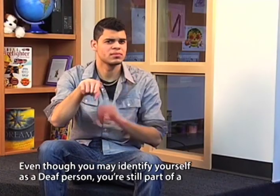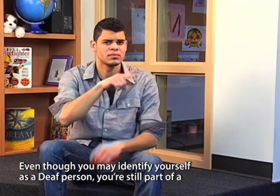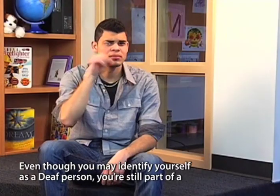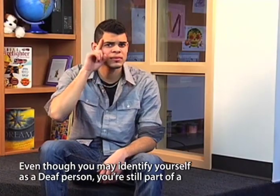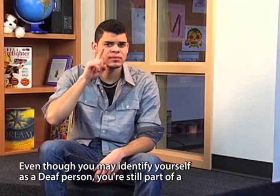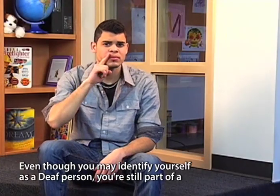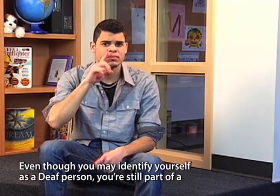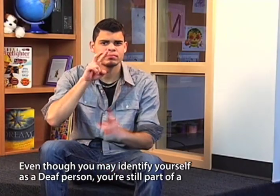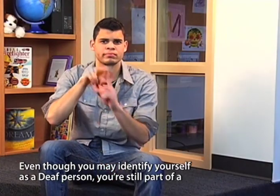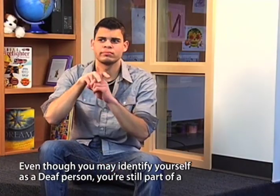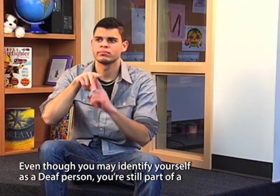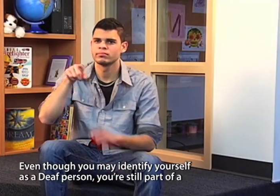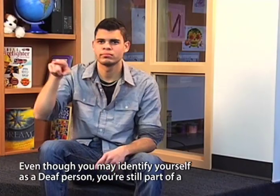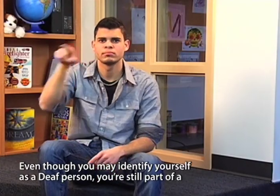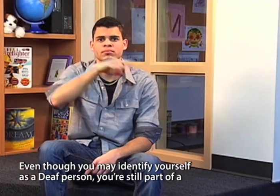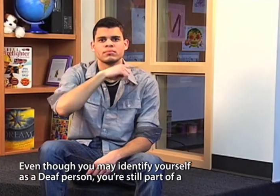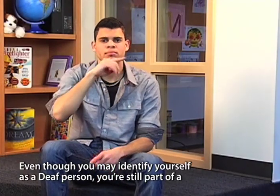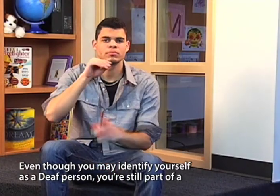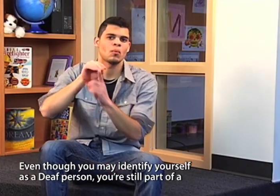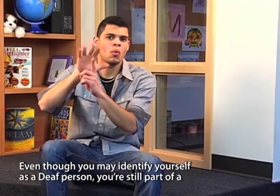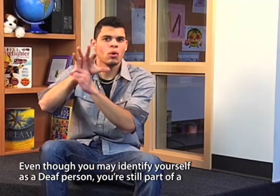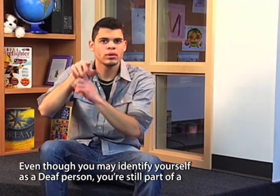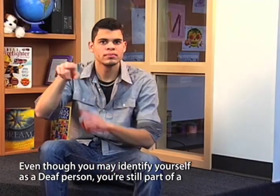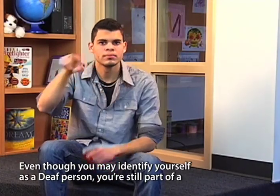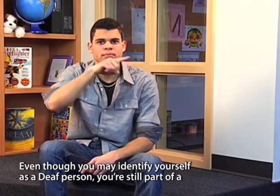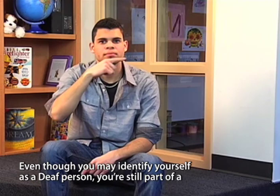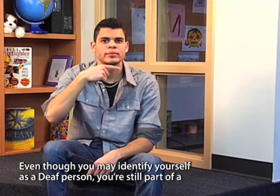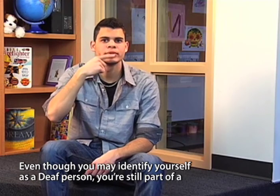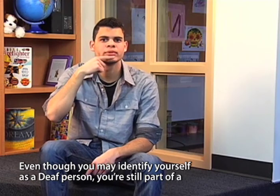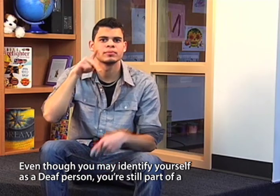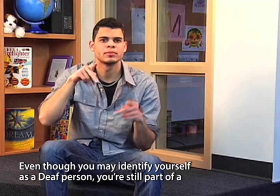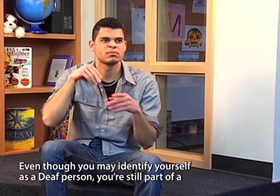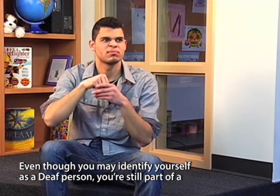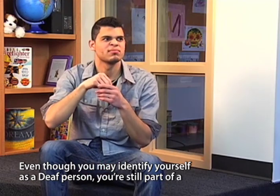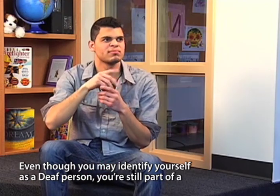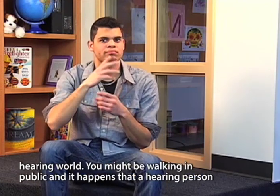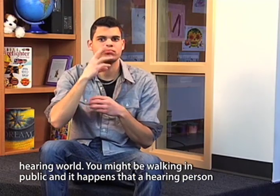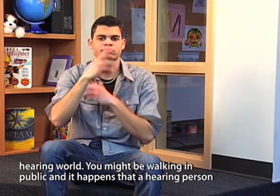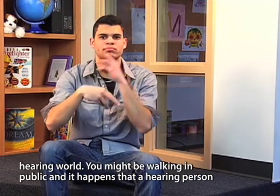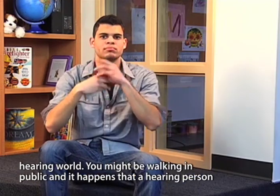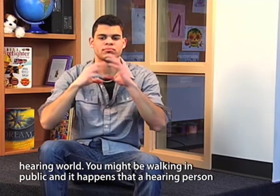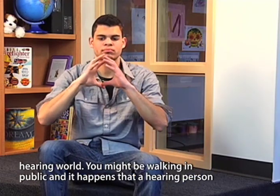Even though you may identify yourself as a deaf person, you're still part of a hearing world.